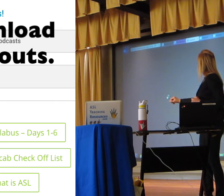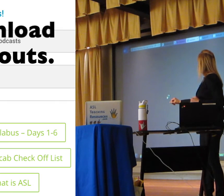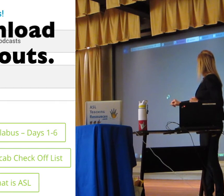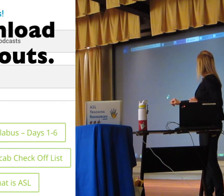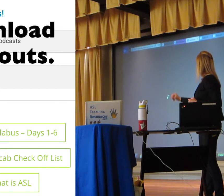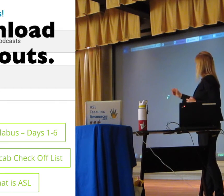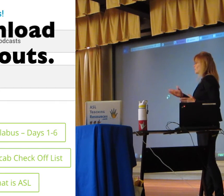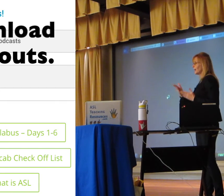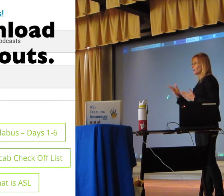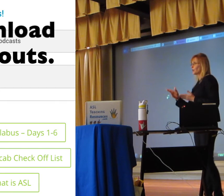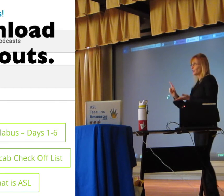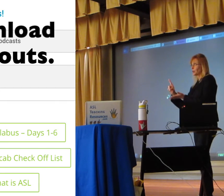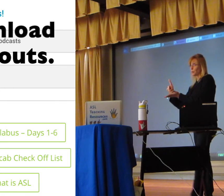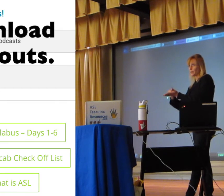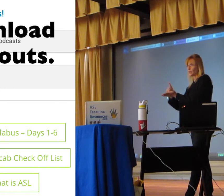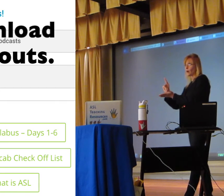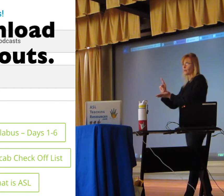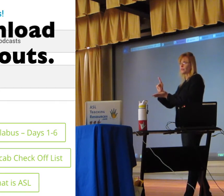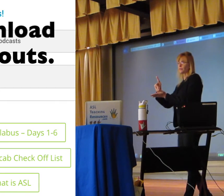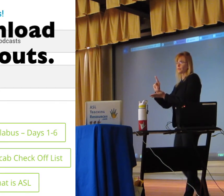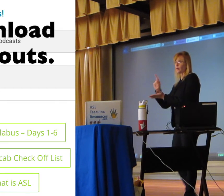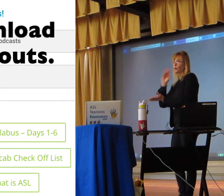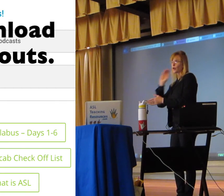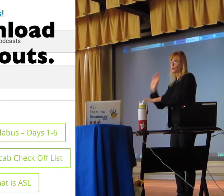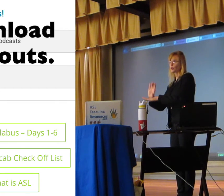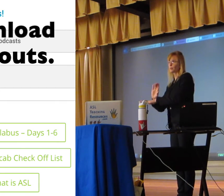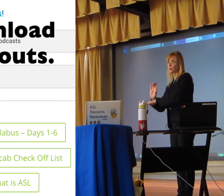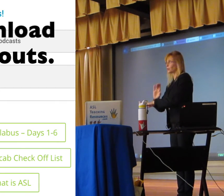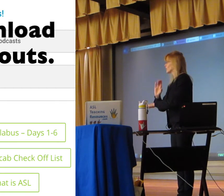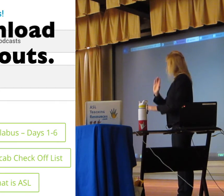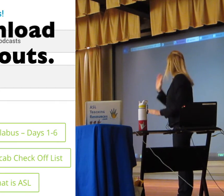right here, and from there you can print it off on your own computer.